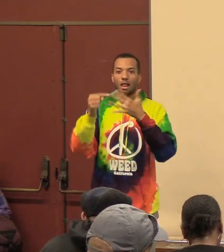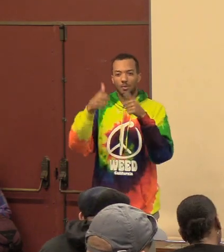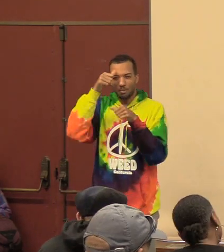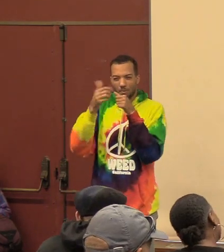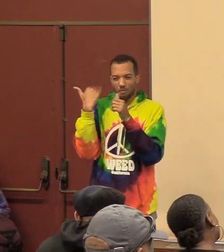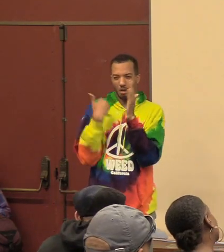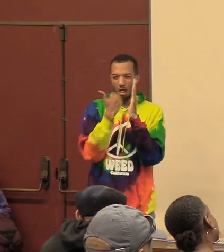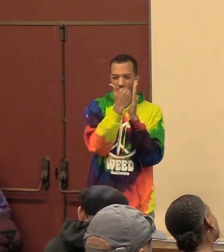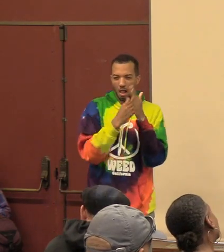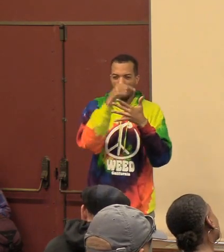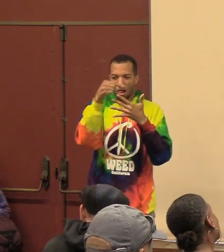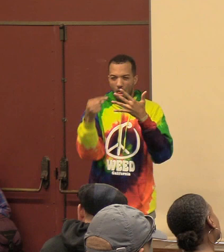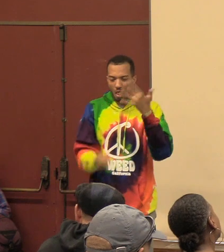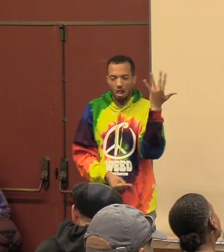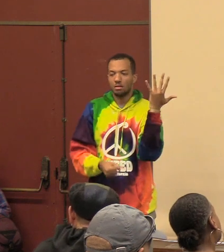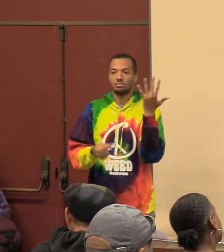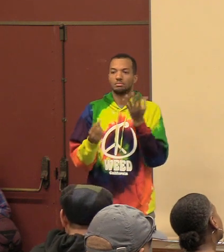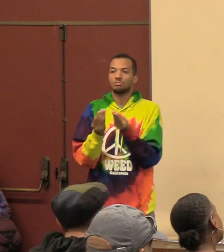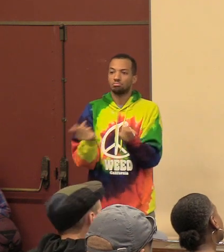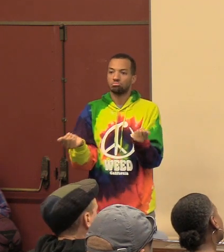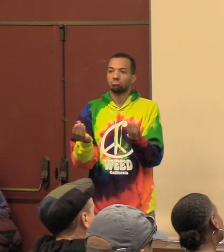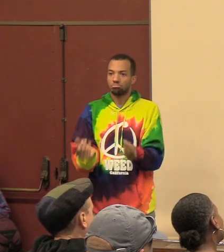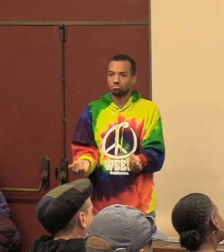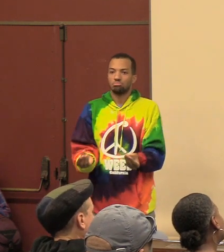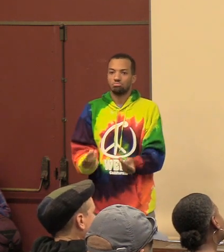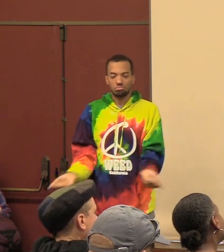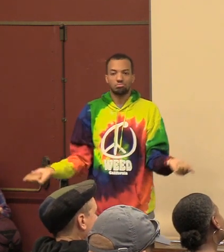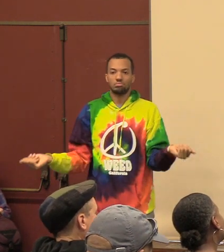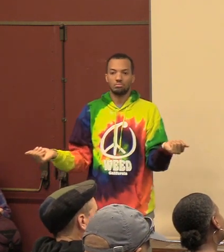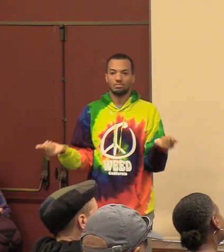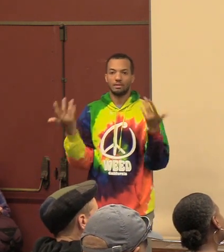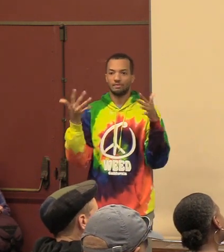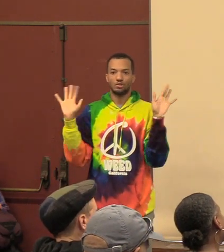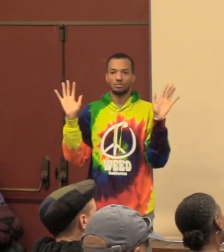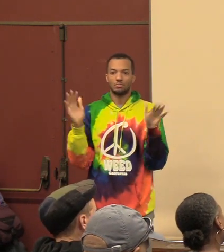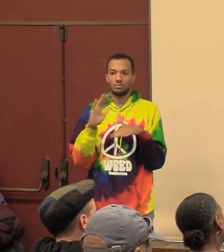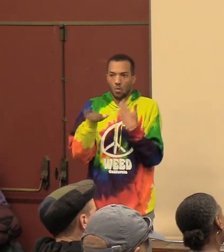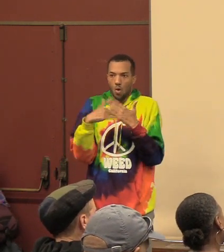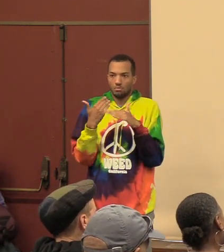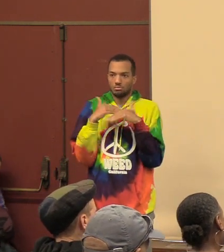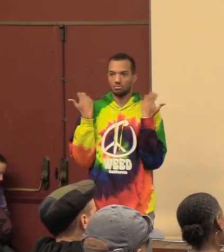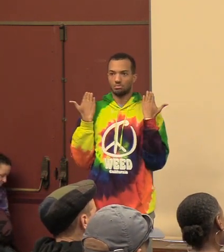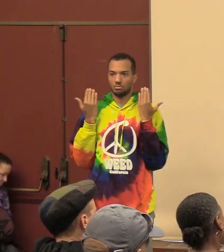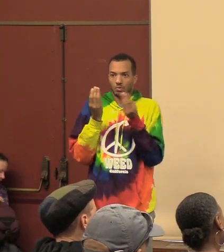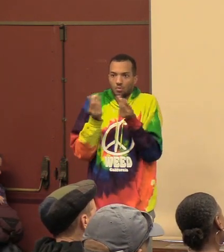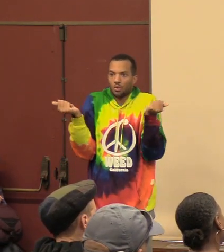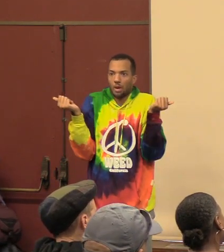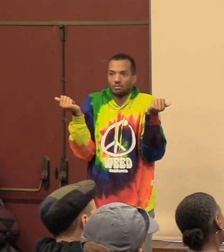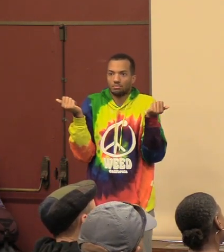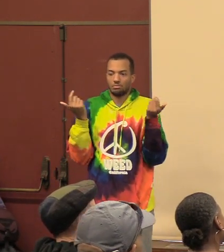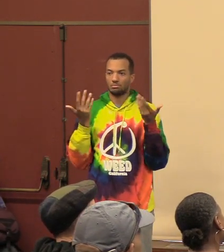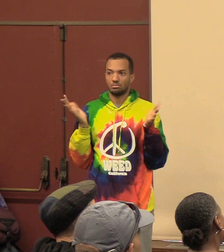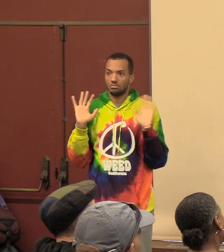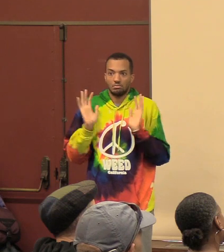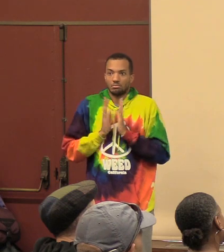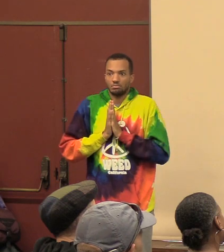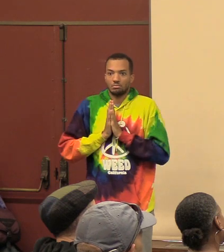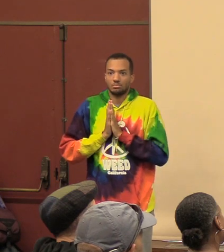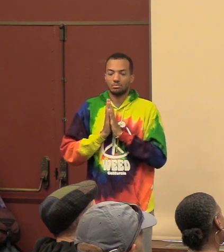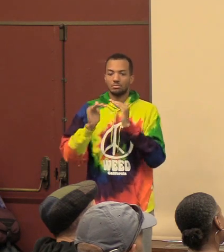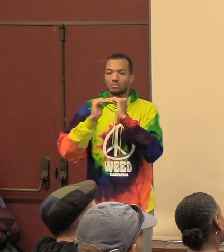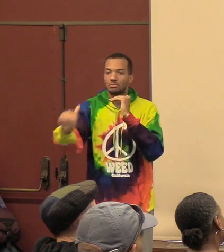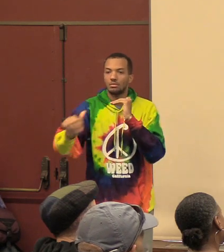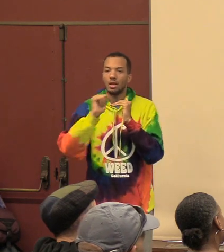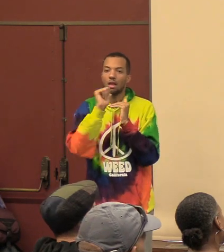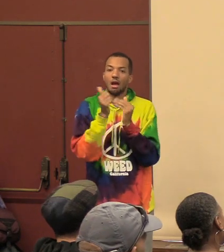asthma, skin issues, everything went away. It all went away. And it was